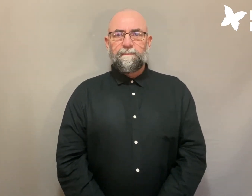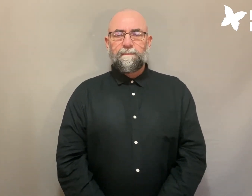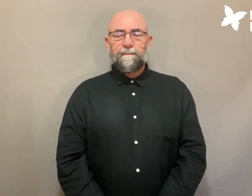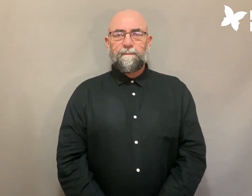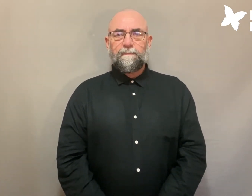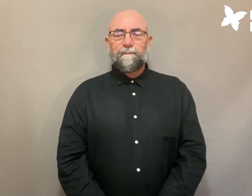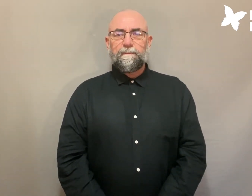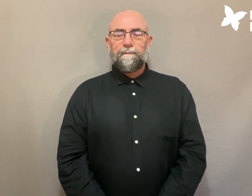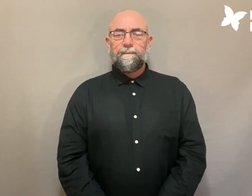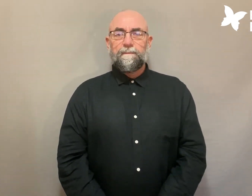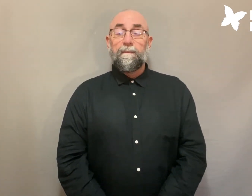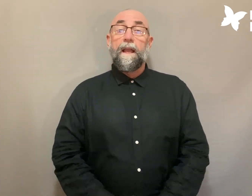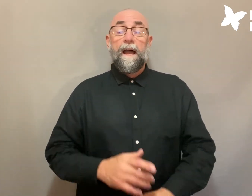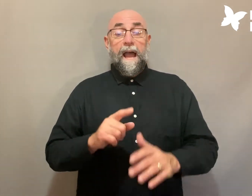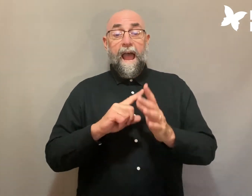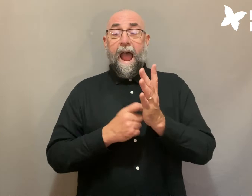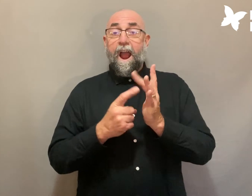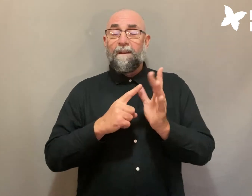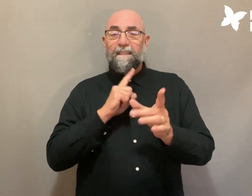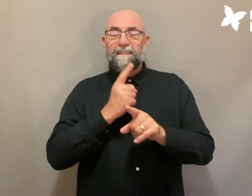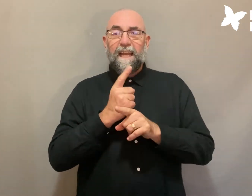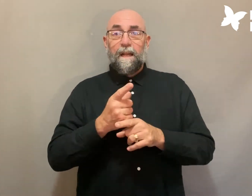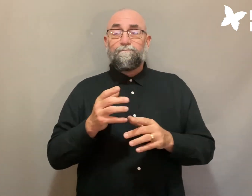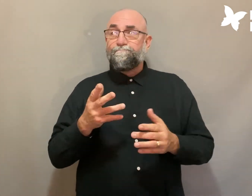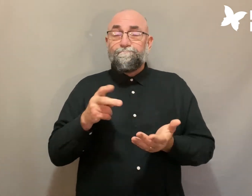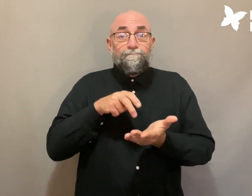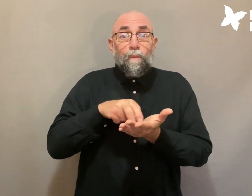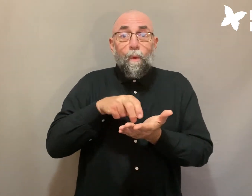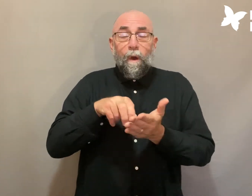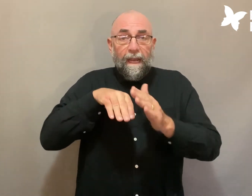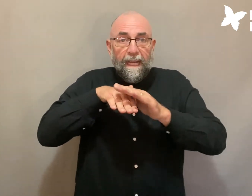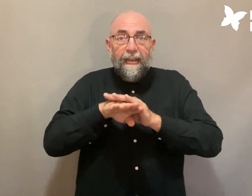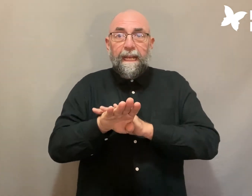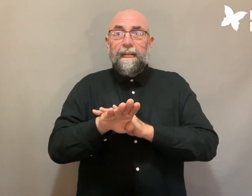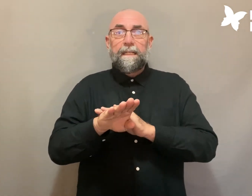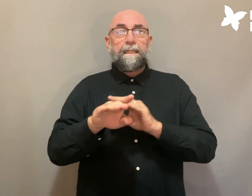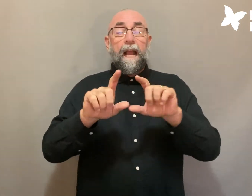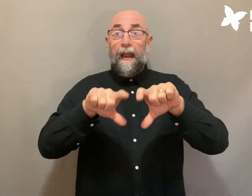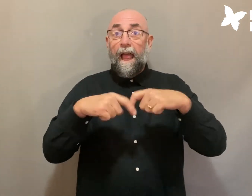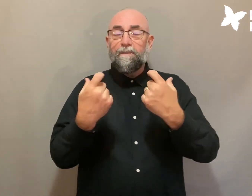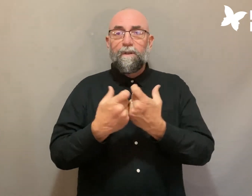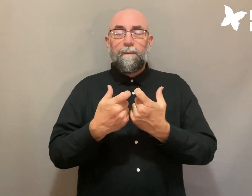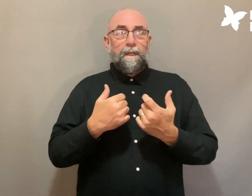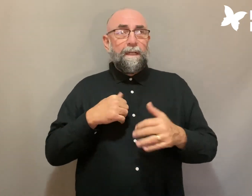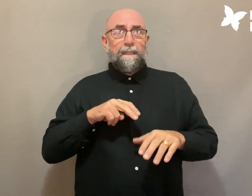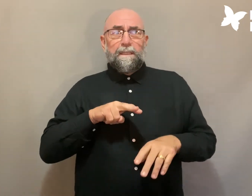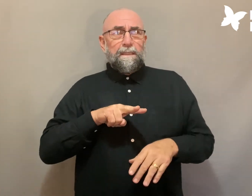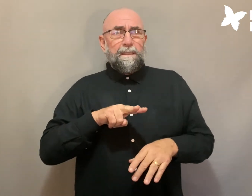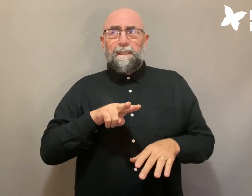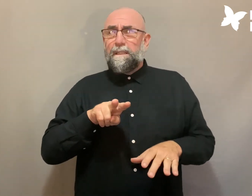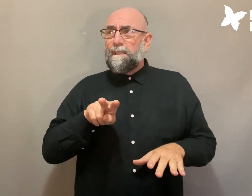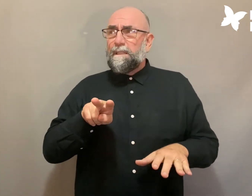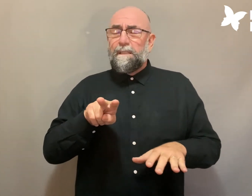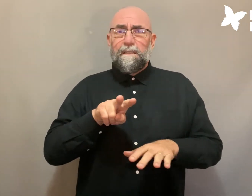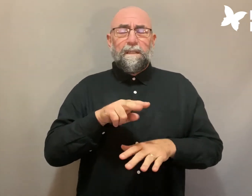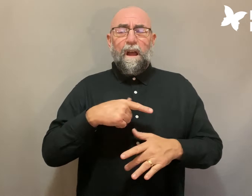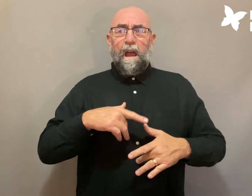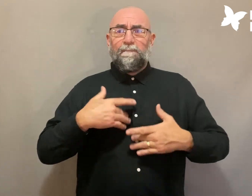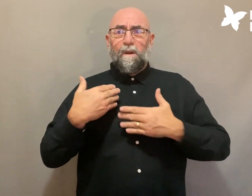Walking into the classroom, I would feel this pit of nerves, this pressure, like someone was